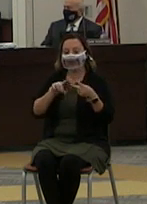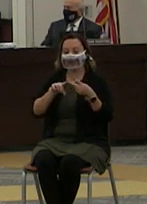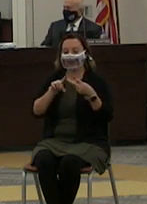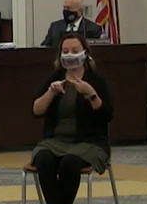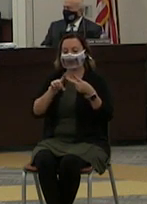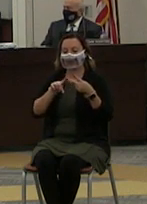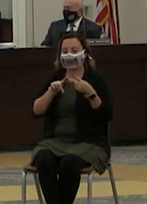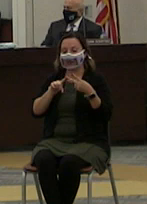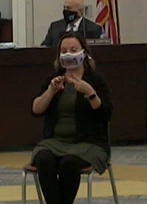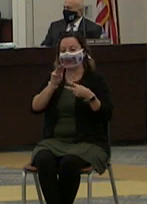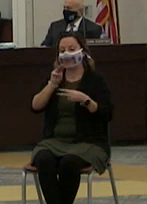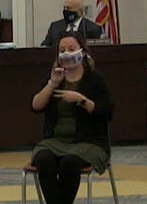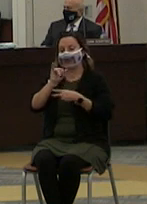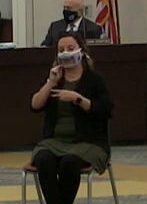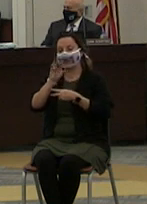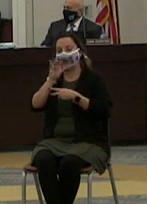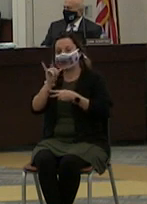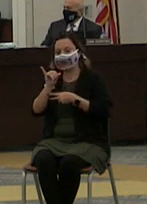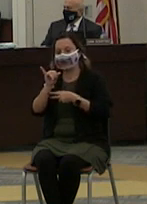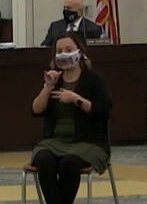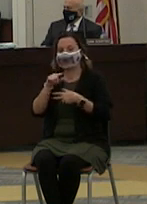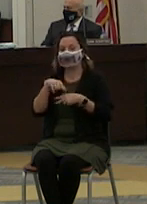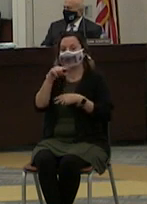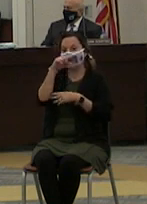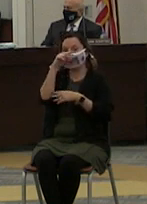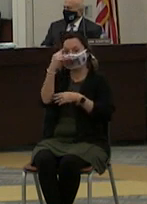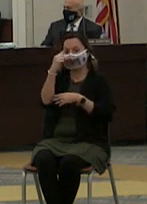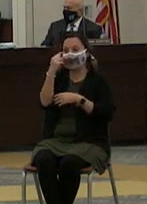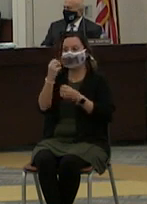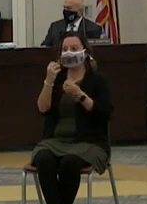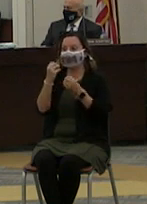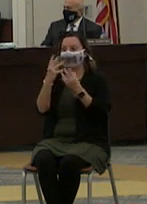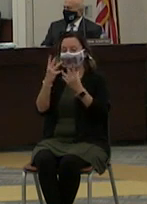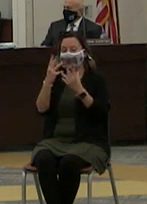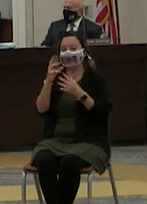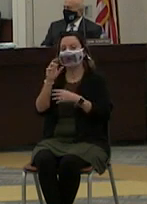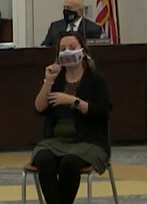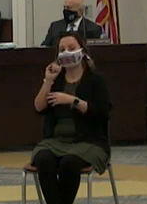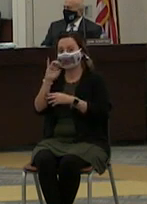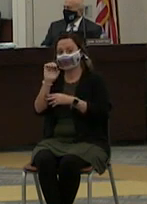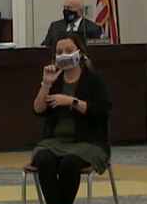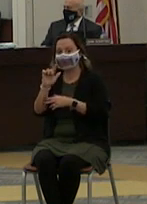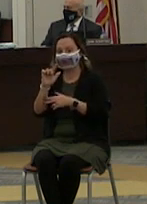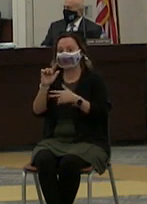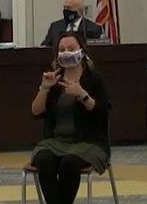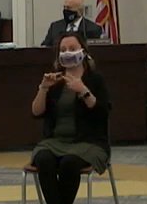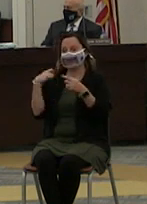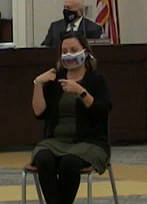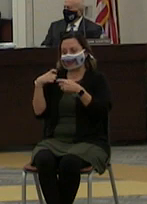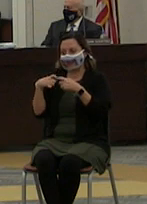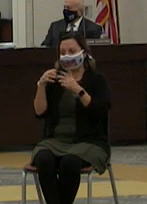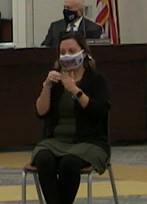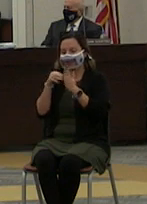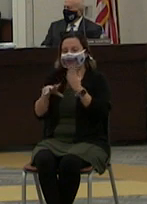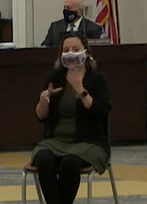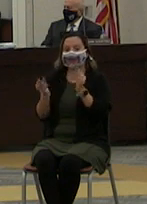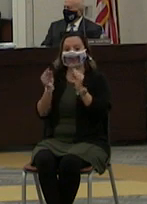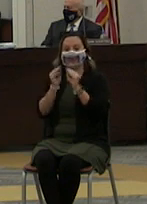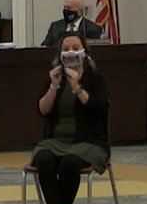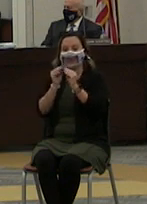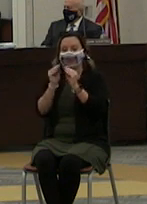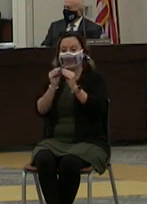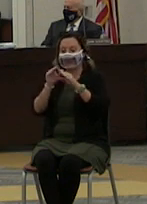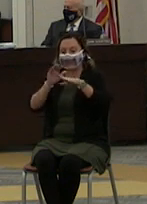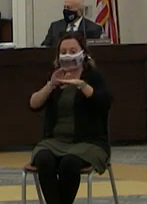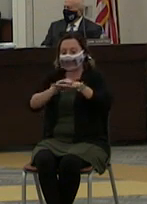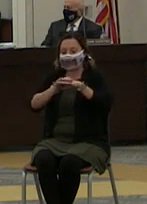our minority students of Black and multiracial and Hispanic students. There's more English language learners in that